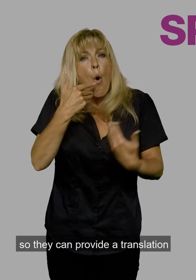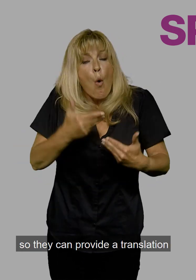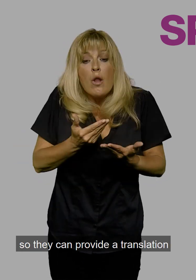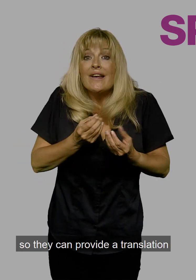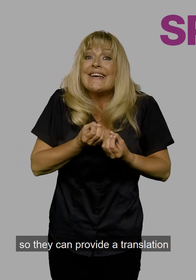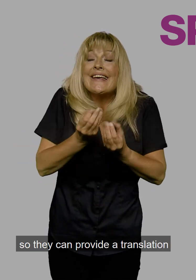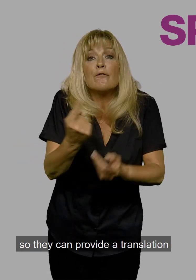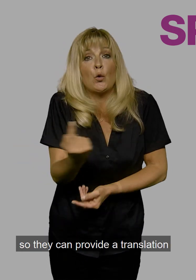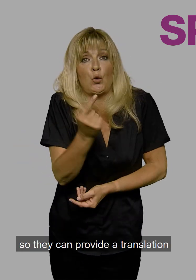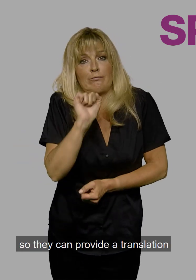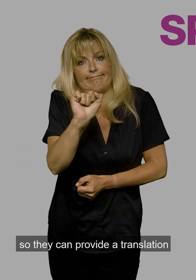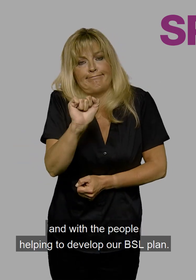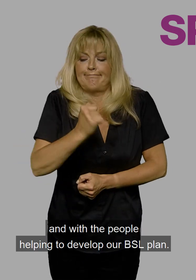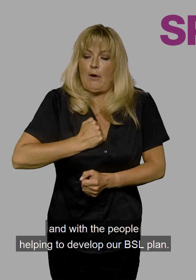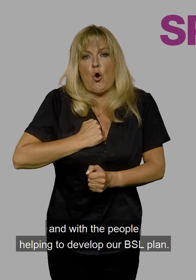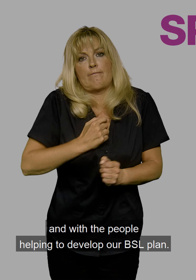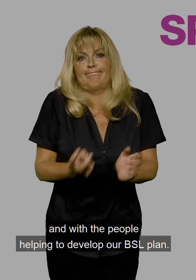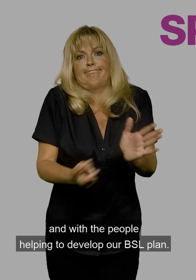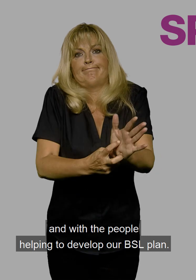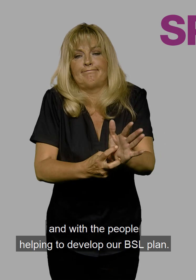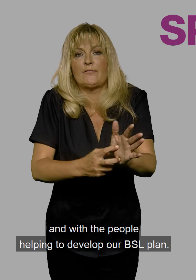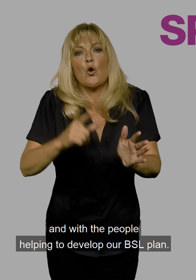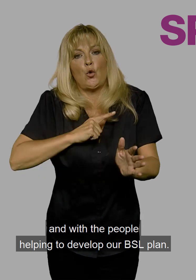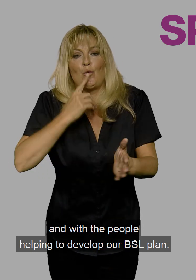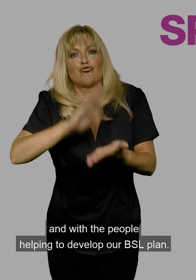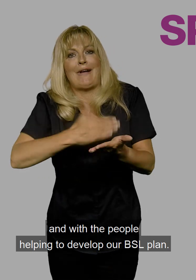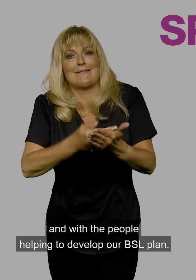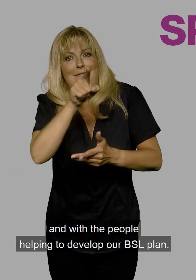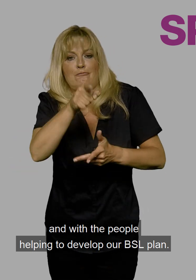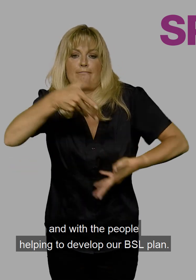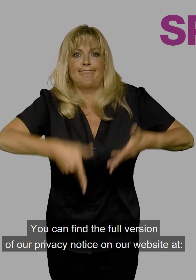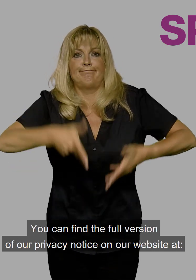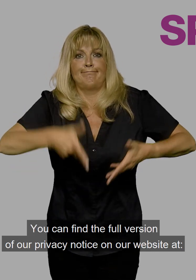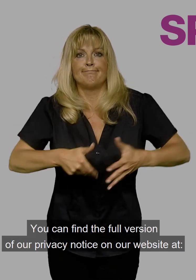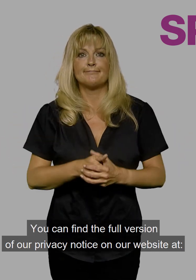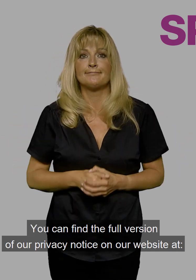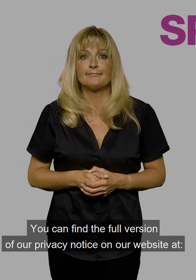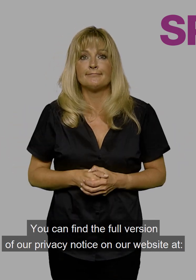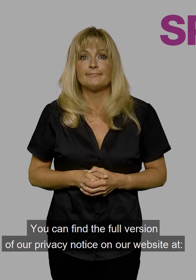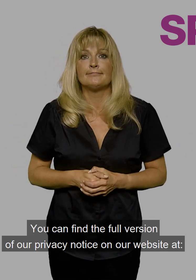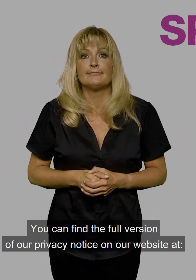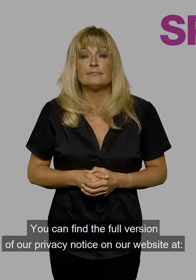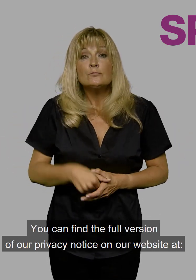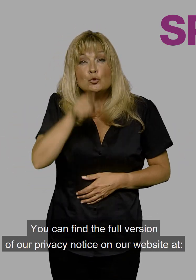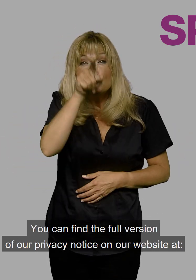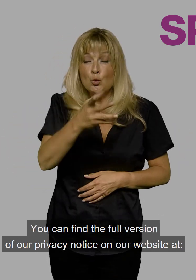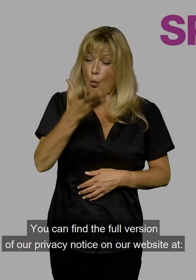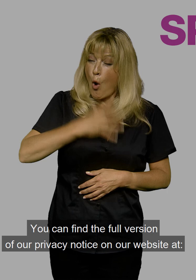can provide a translation and with the people helping to develop our BSL plan. You can find the full version of our privacy notice on